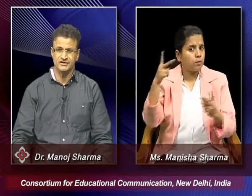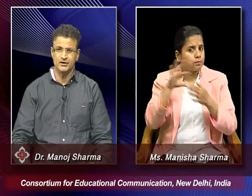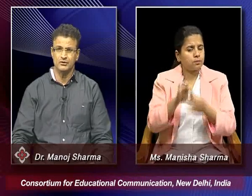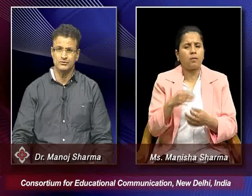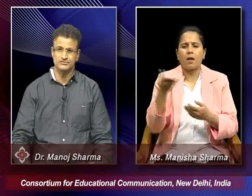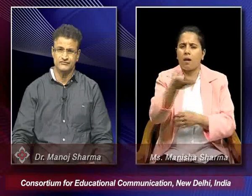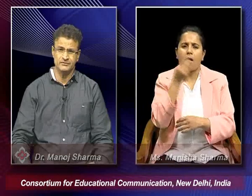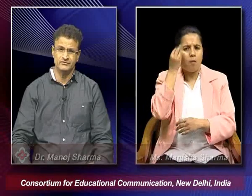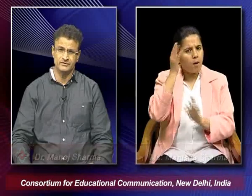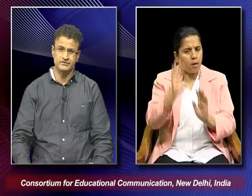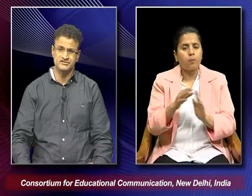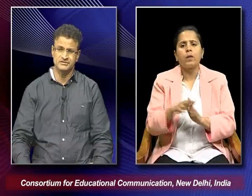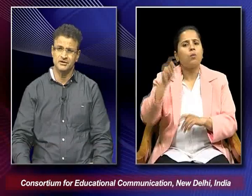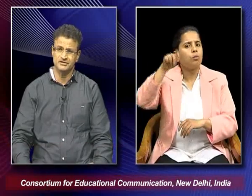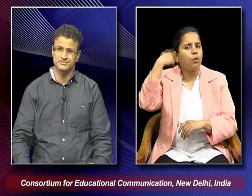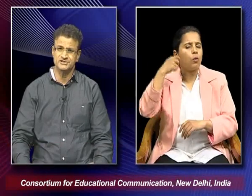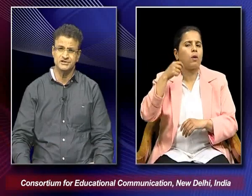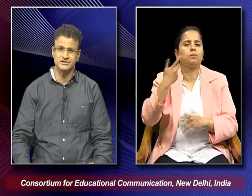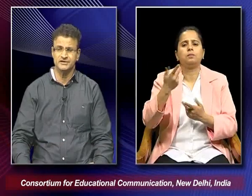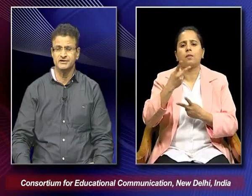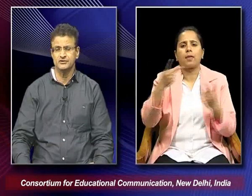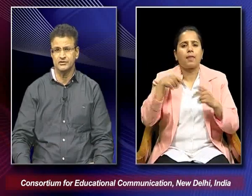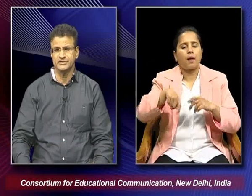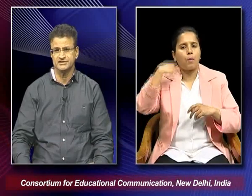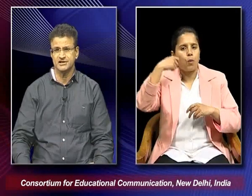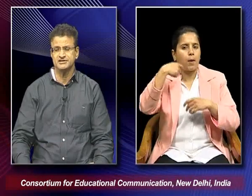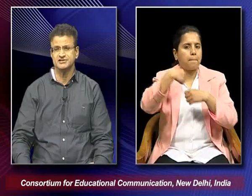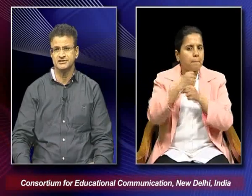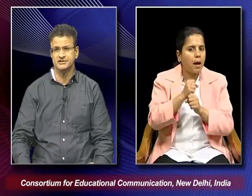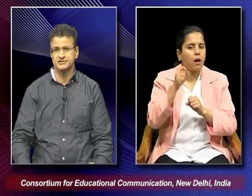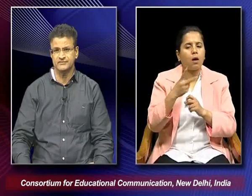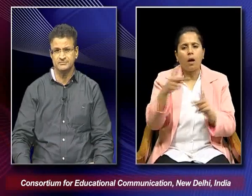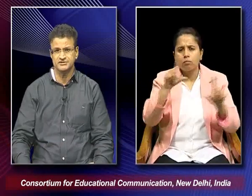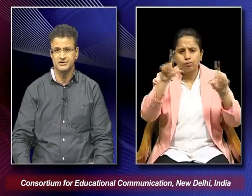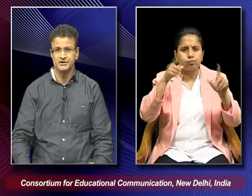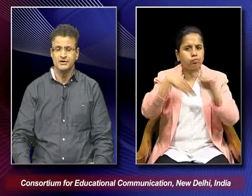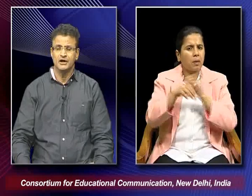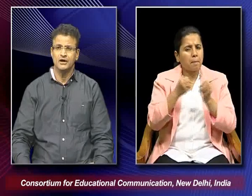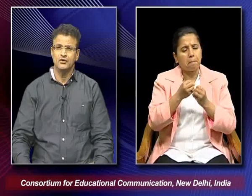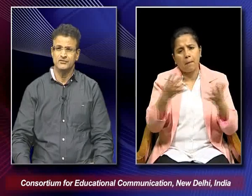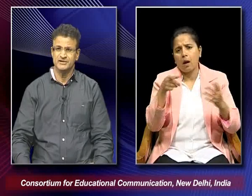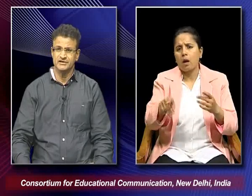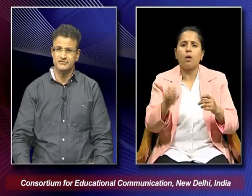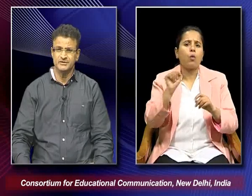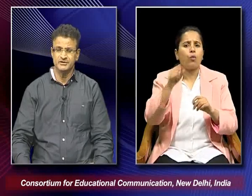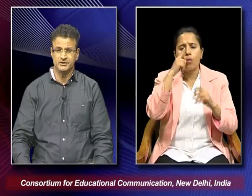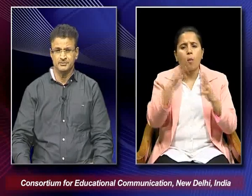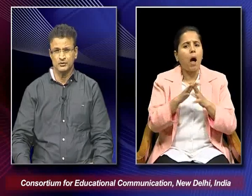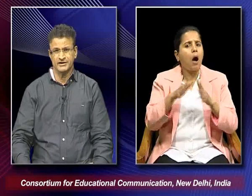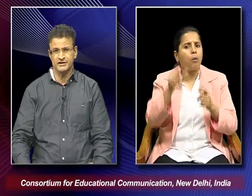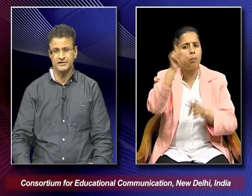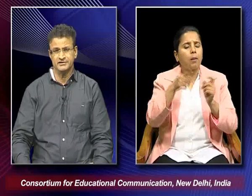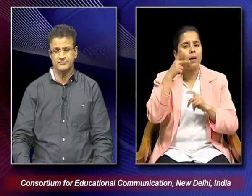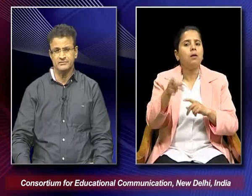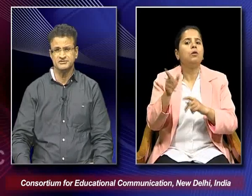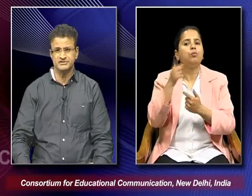that how film in cinema, especially in the Indian context, largely in the Hindi films, how women they have been